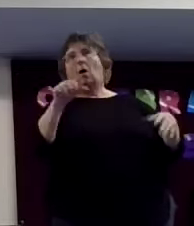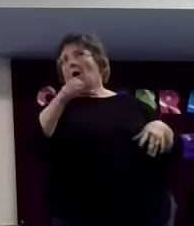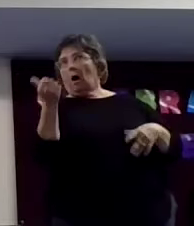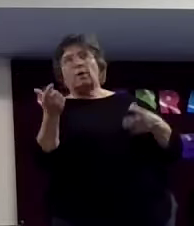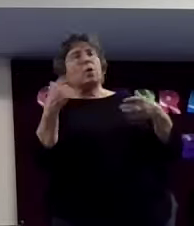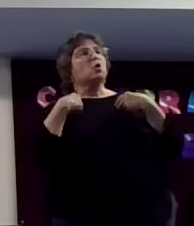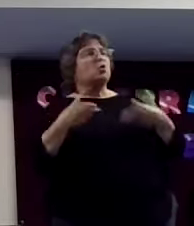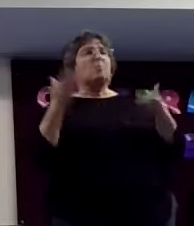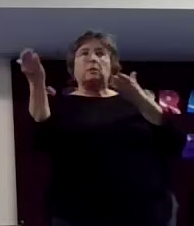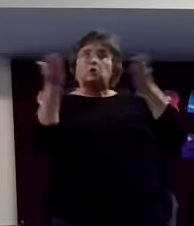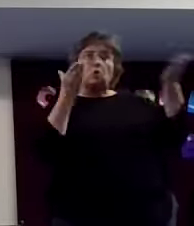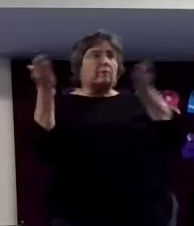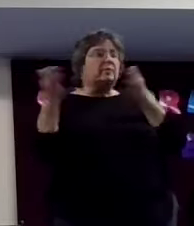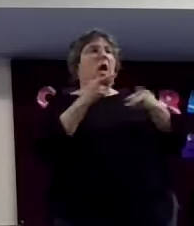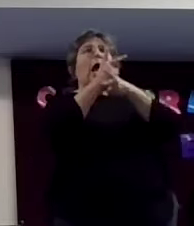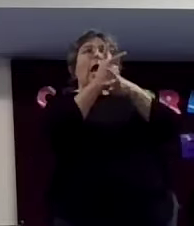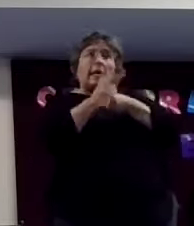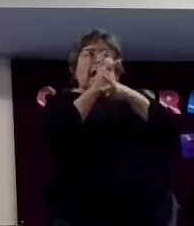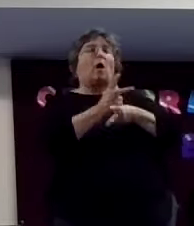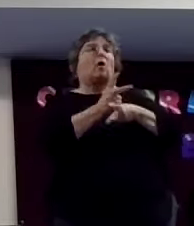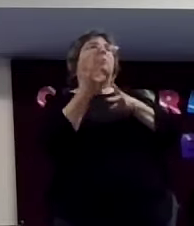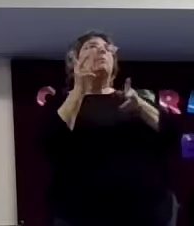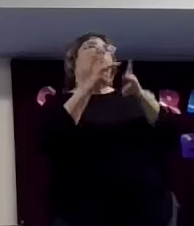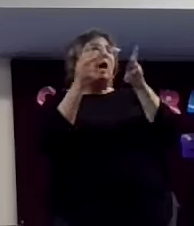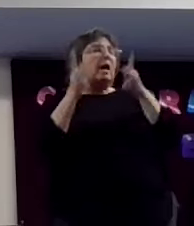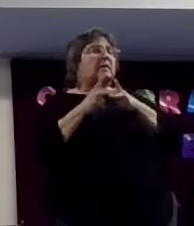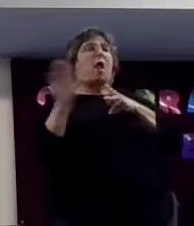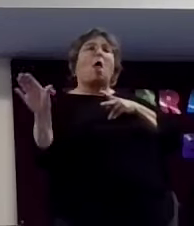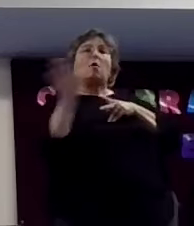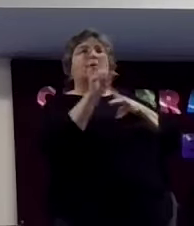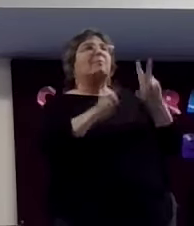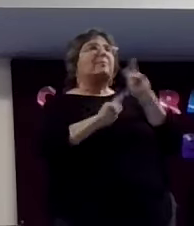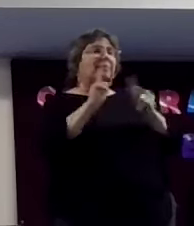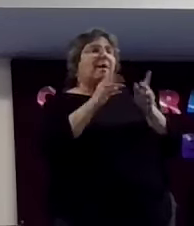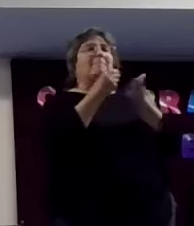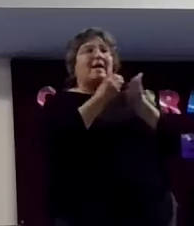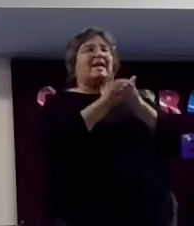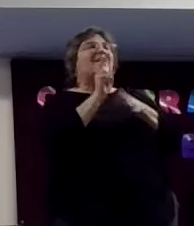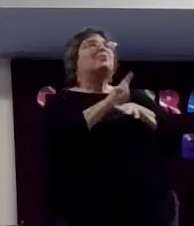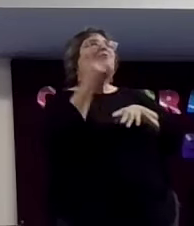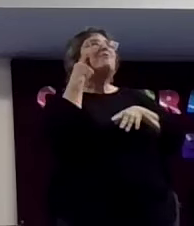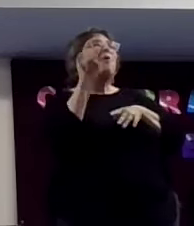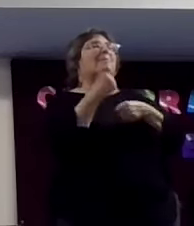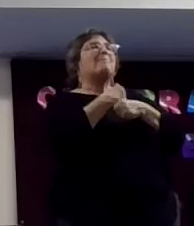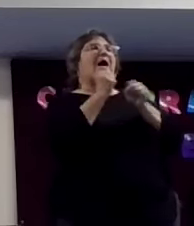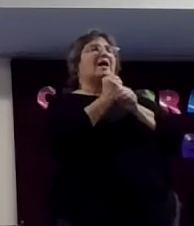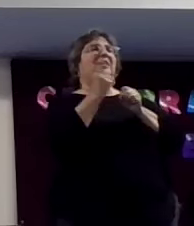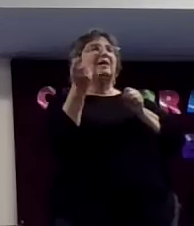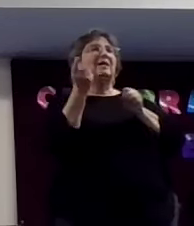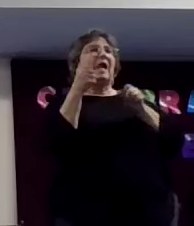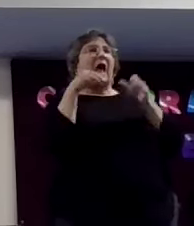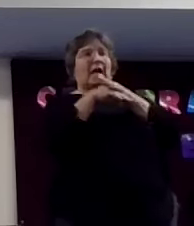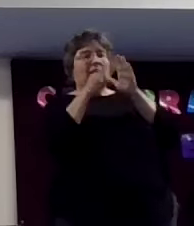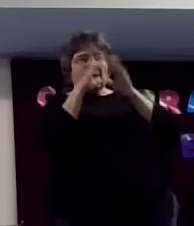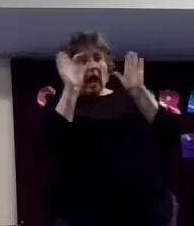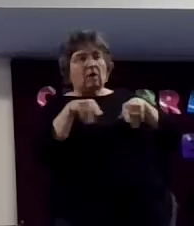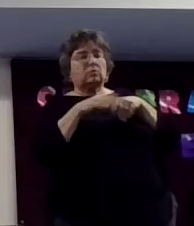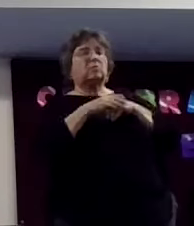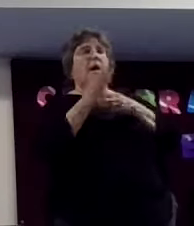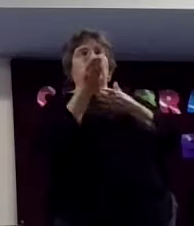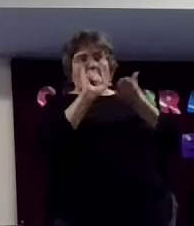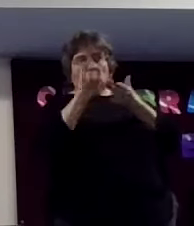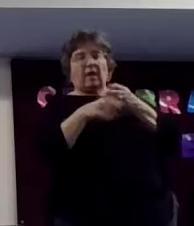of the other human services or caregiving places. And those could also, that money could also be used to make it an accessible house